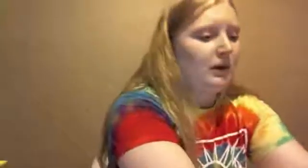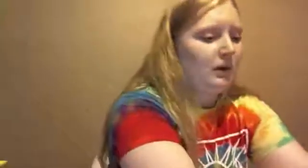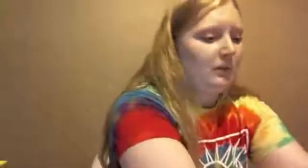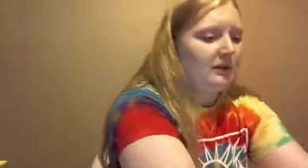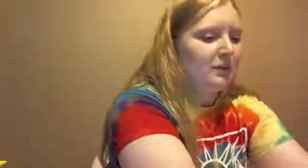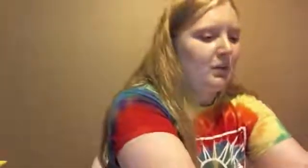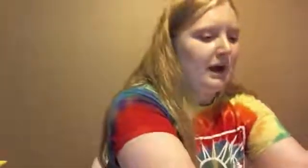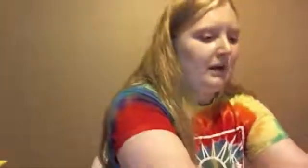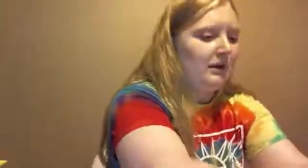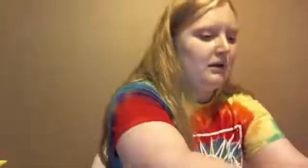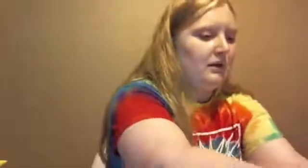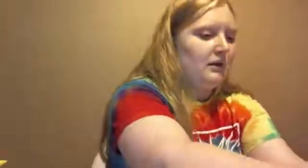home as well.